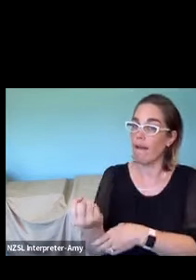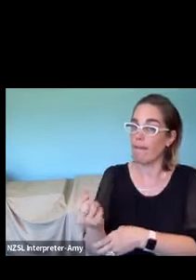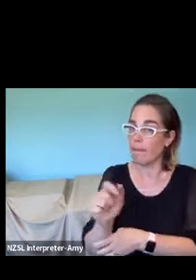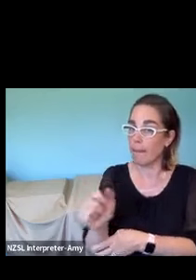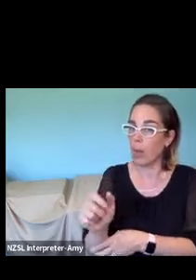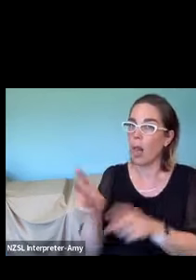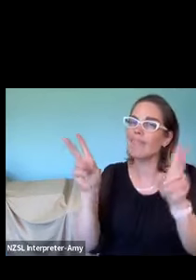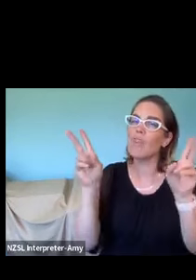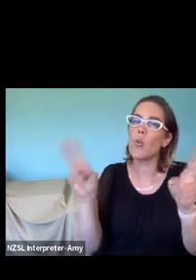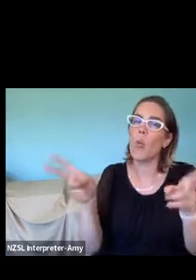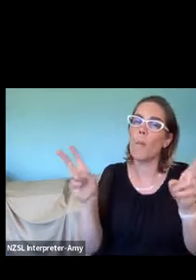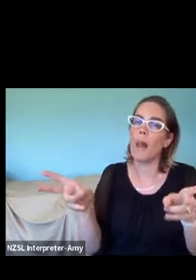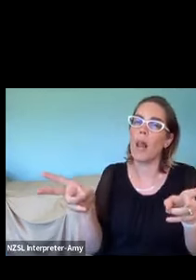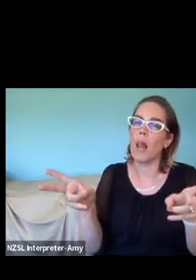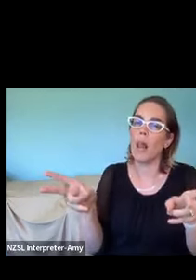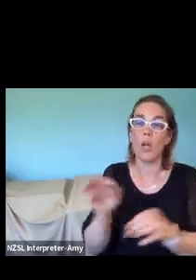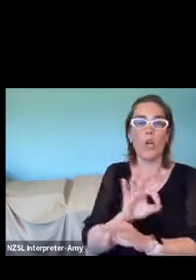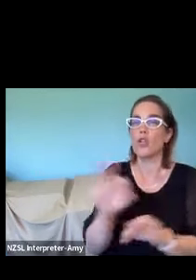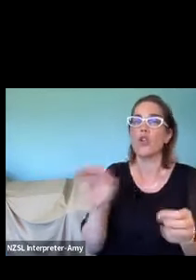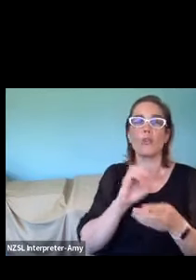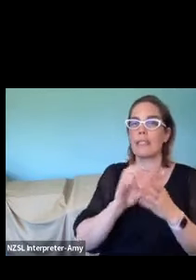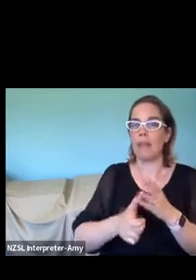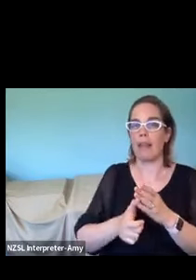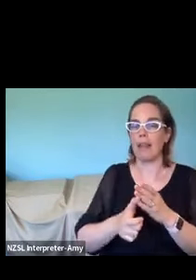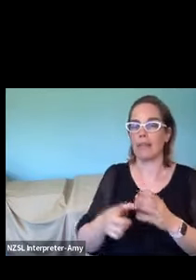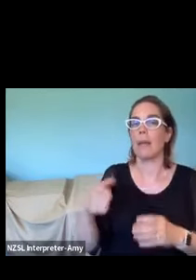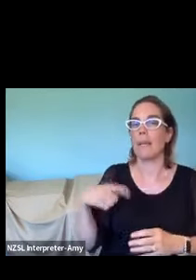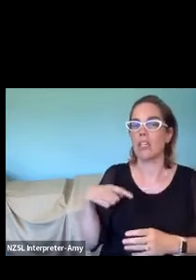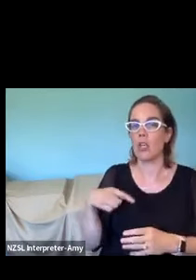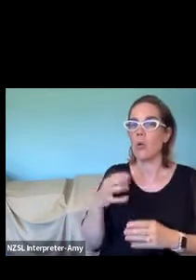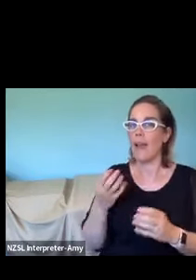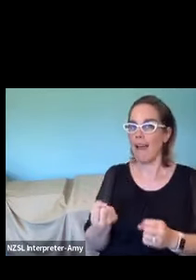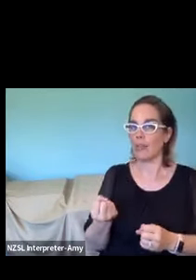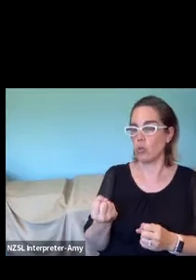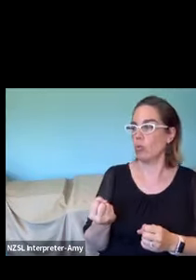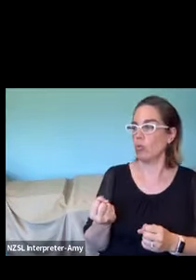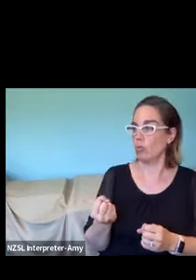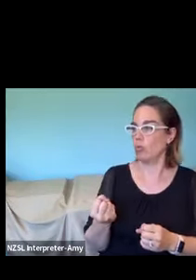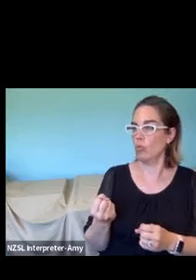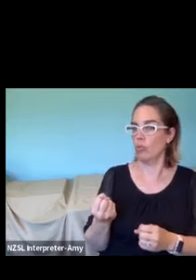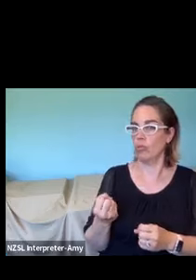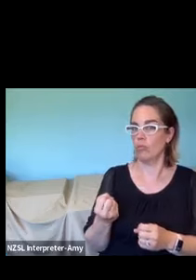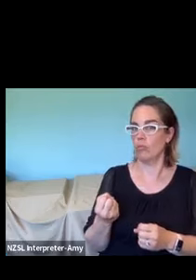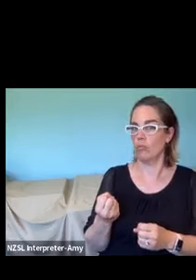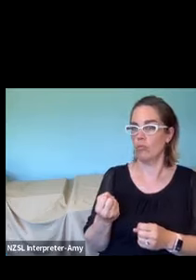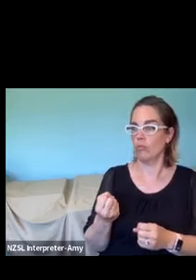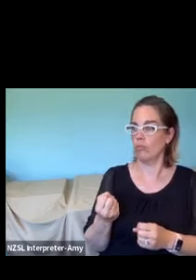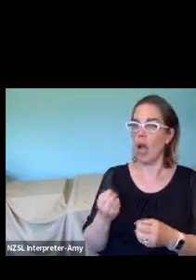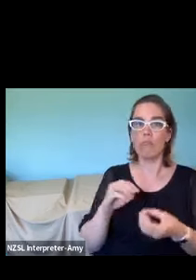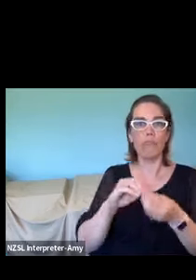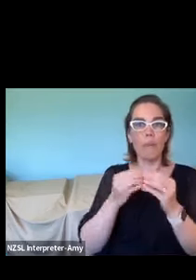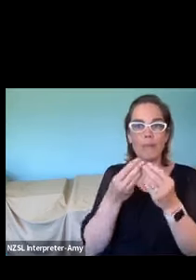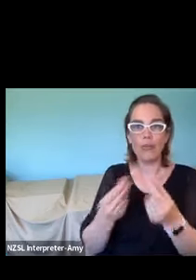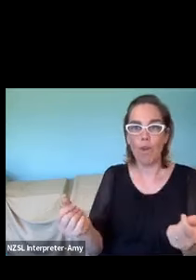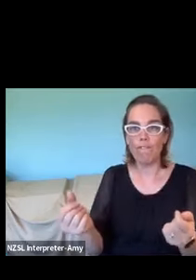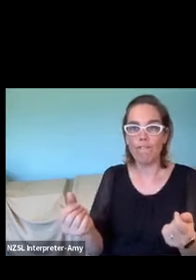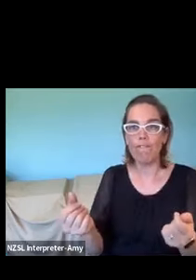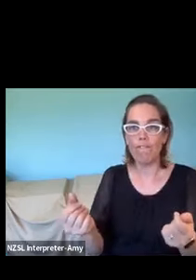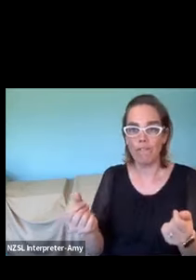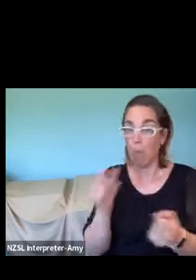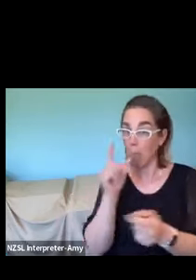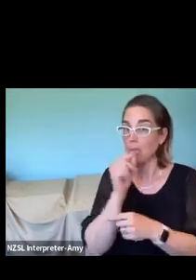normal, but without disabilities, because they don't have to deal with problems that may arise.